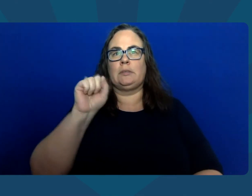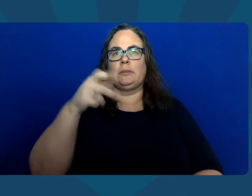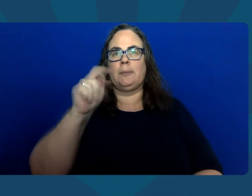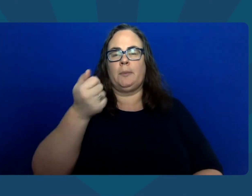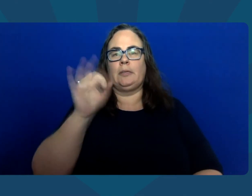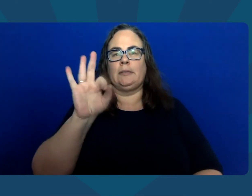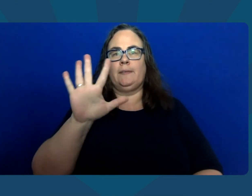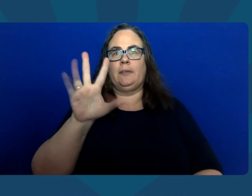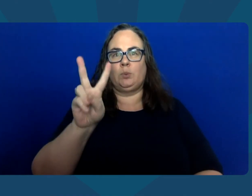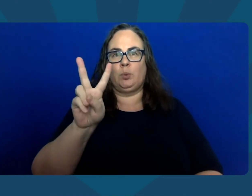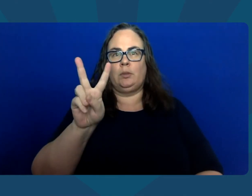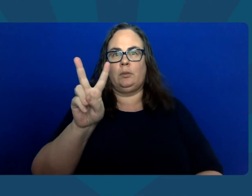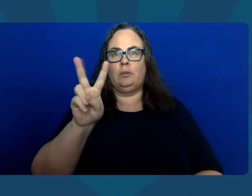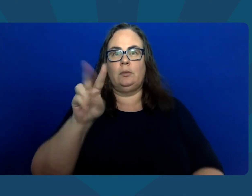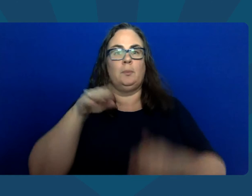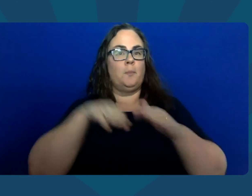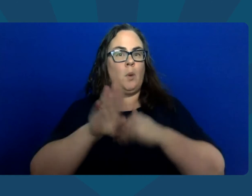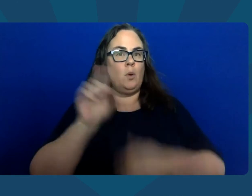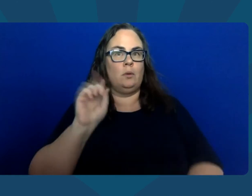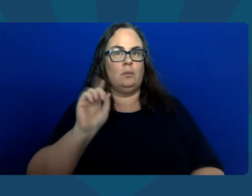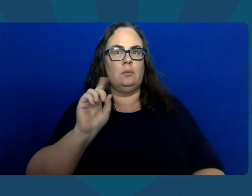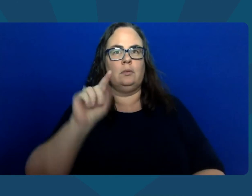DOB, 14 September